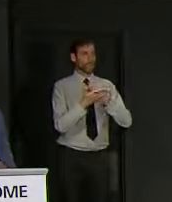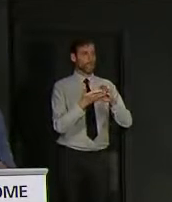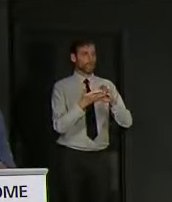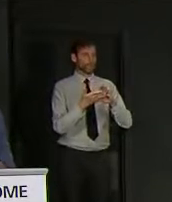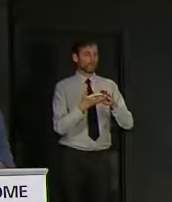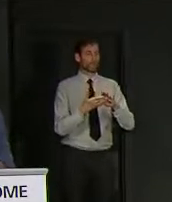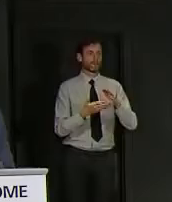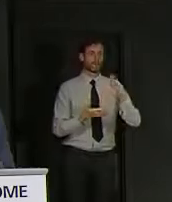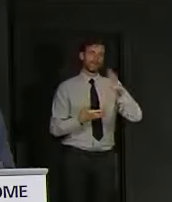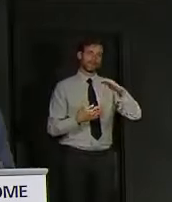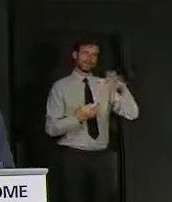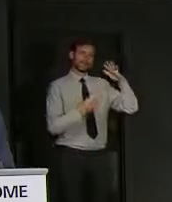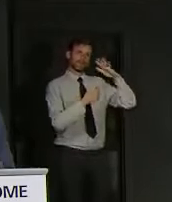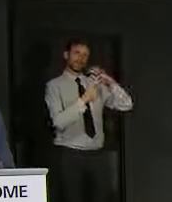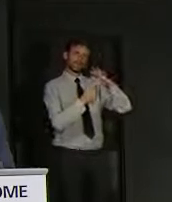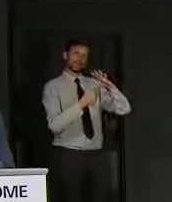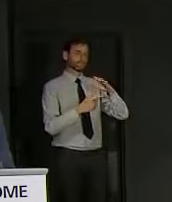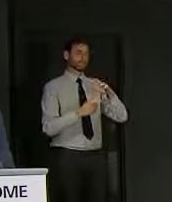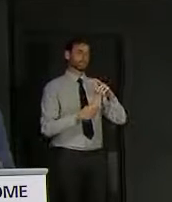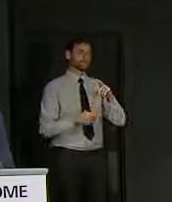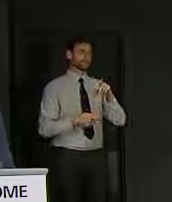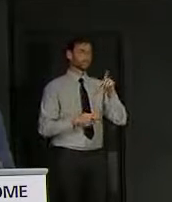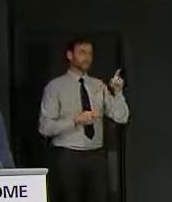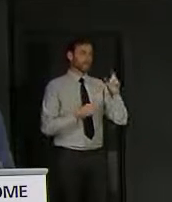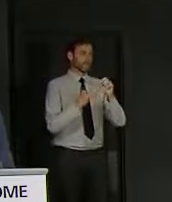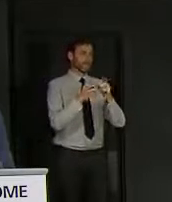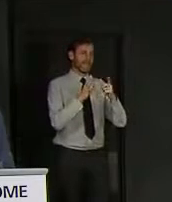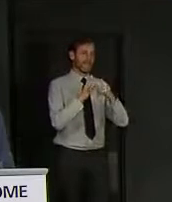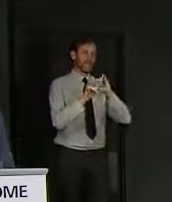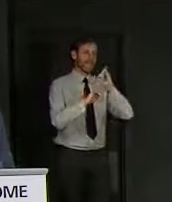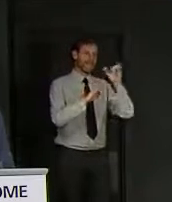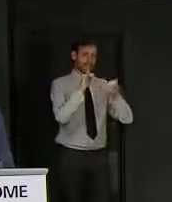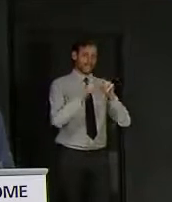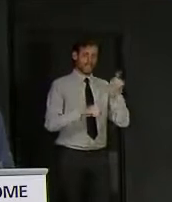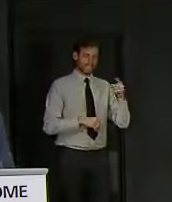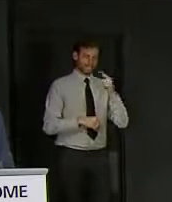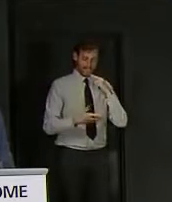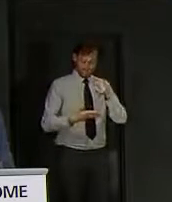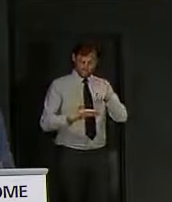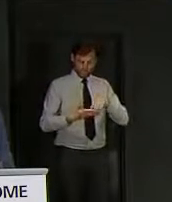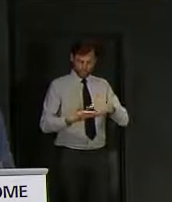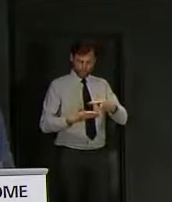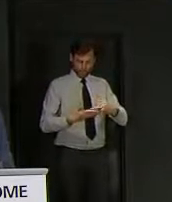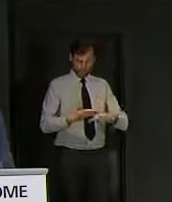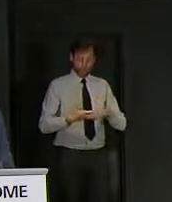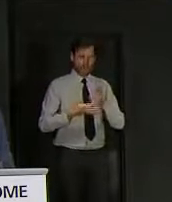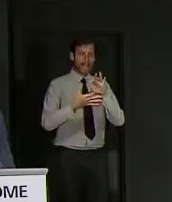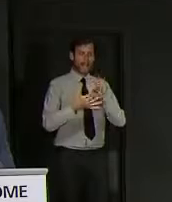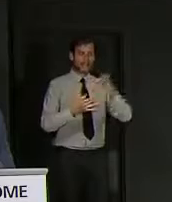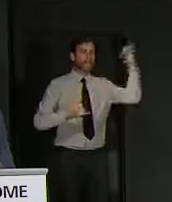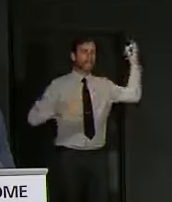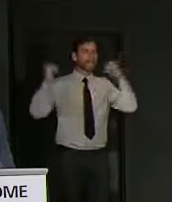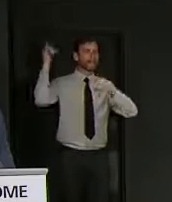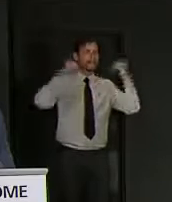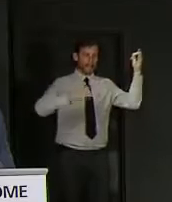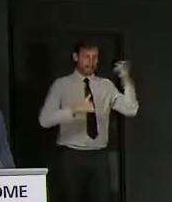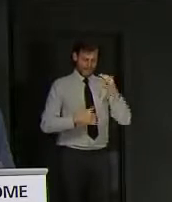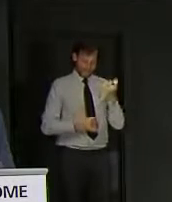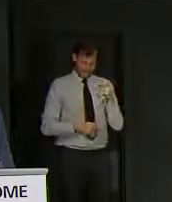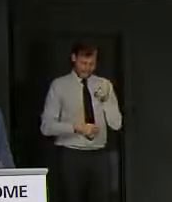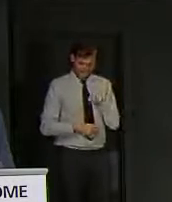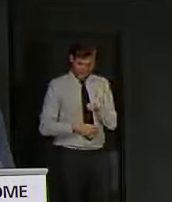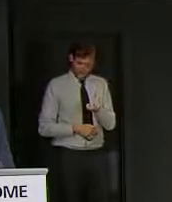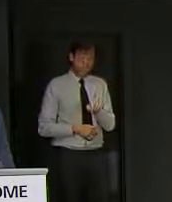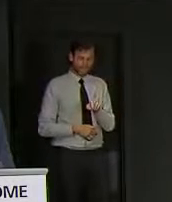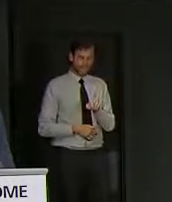government ministers that there are loopholes in the plans to impose a 14-day quarantine for those arriving in the UK from overseas. So he